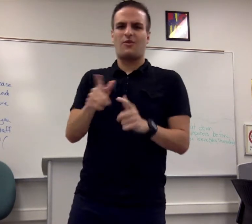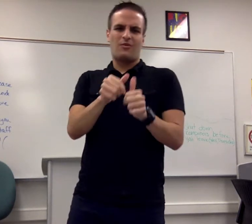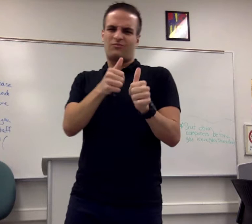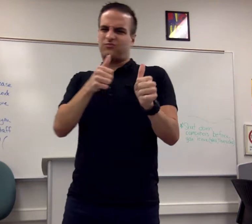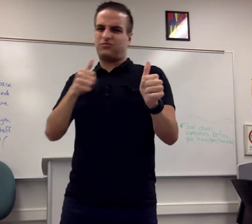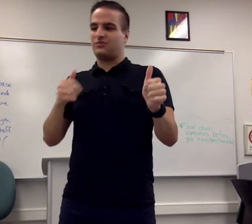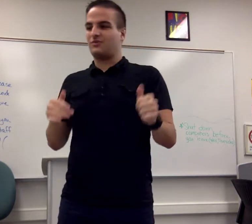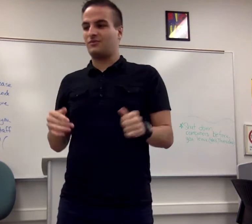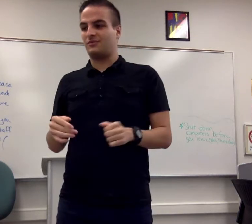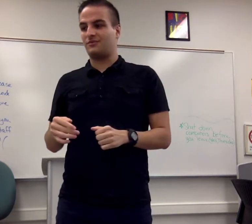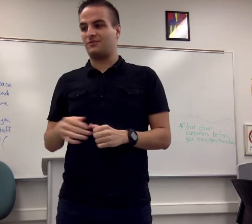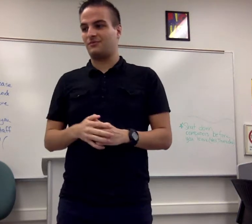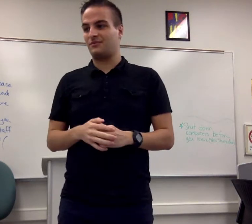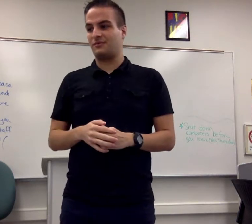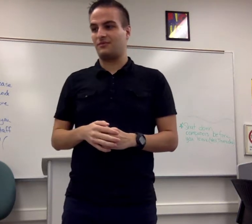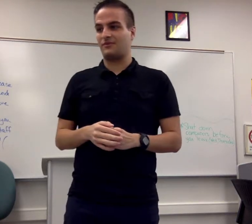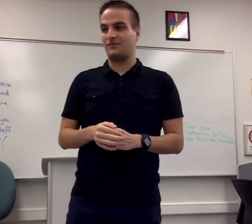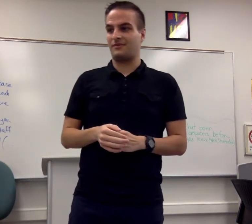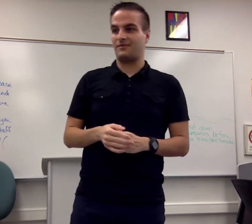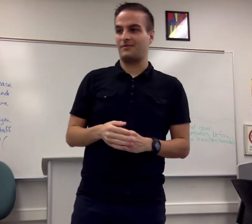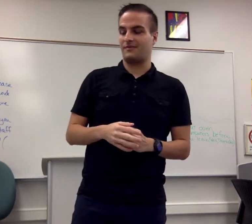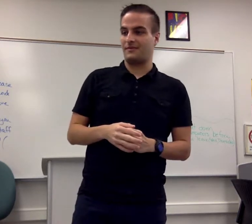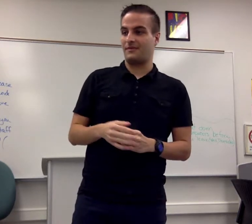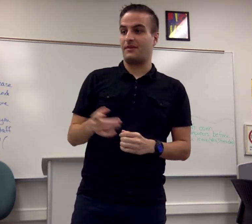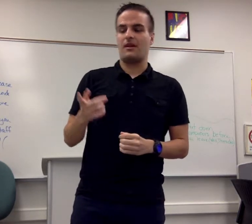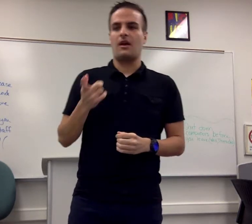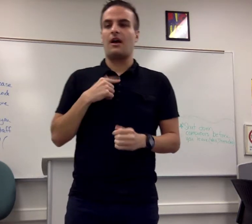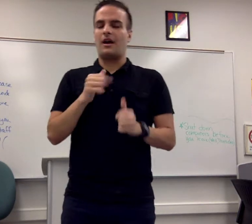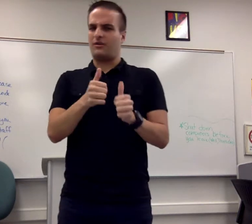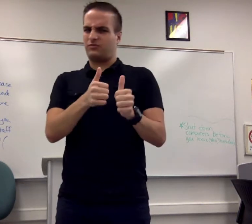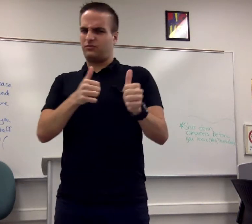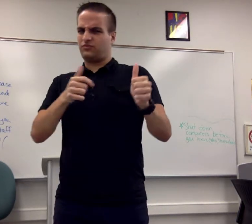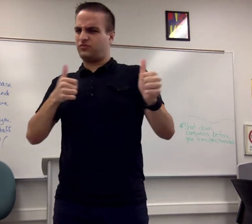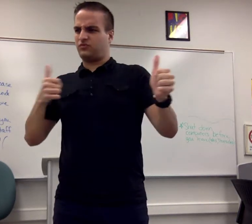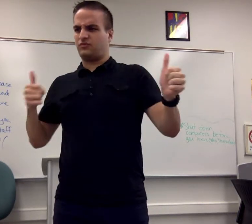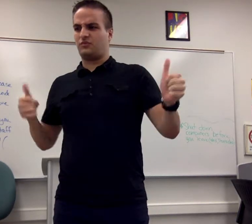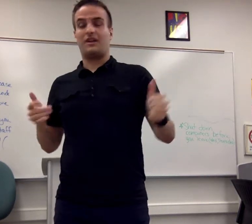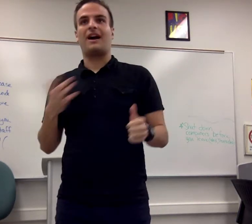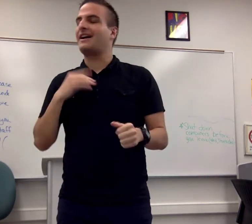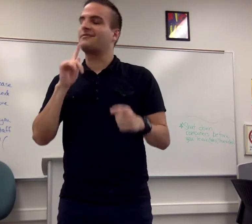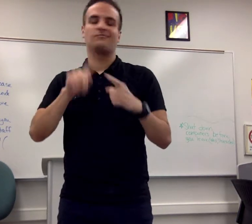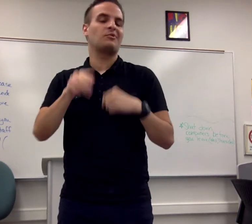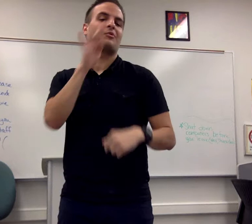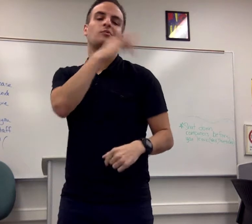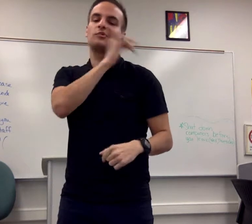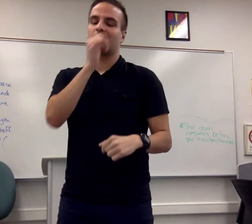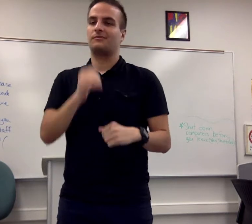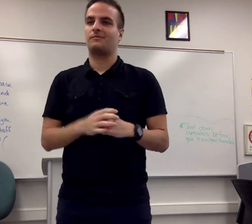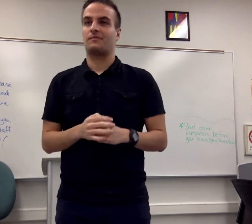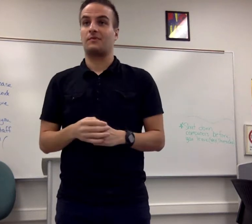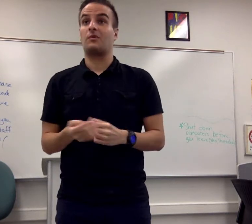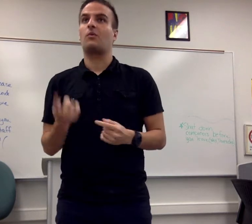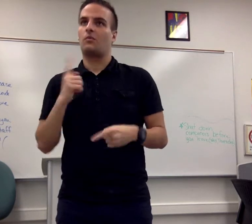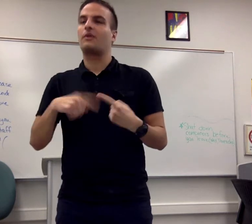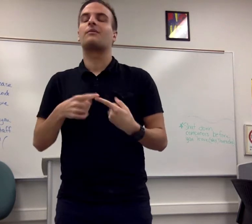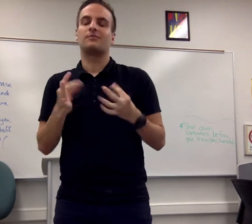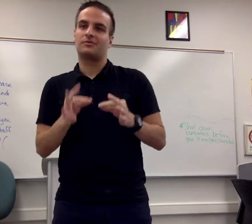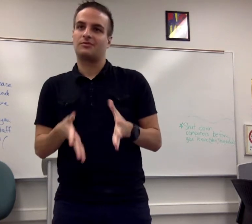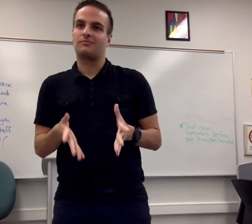We are far away in my situation. I was far away. I could not tap them during my interpretation. Just like this.